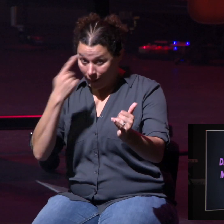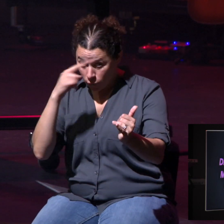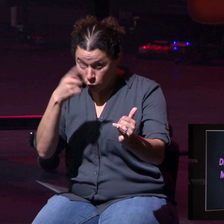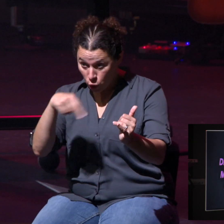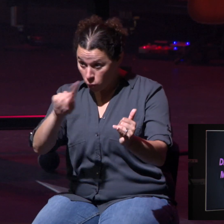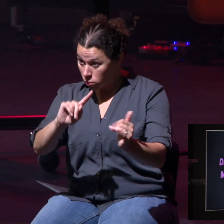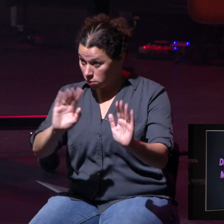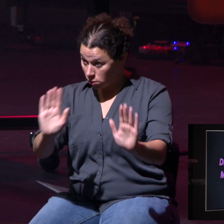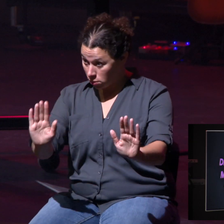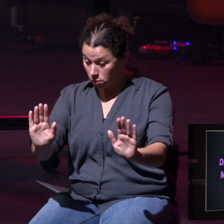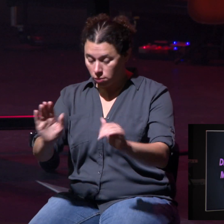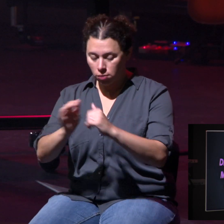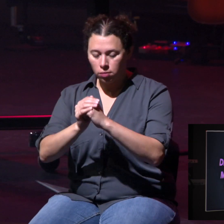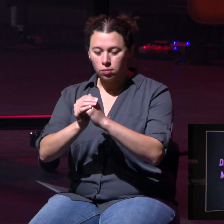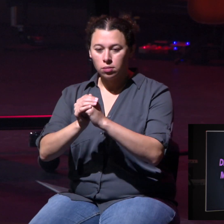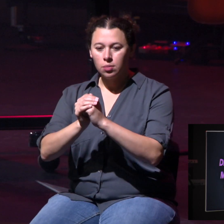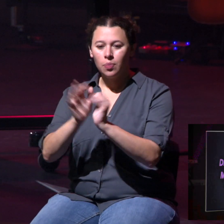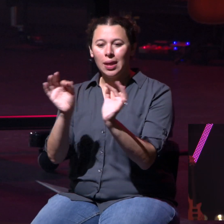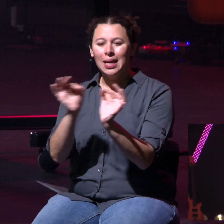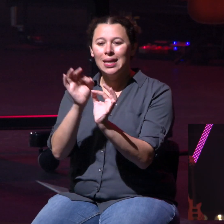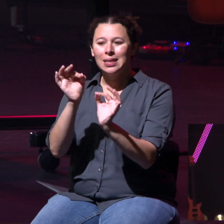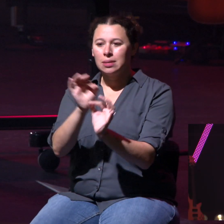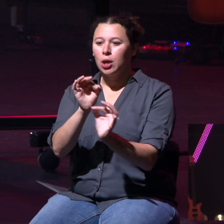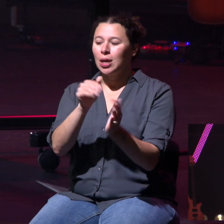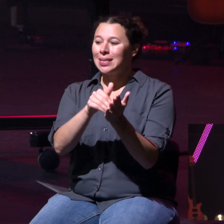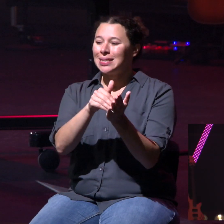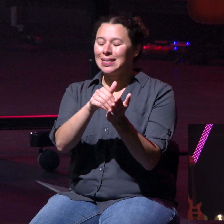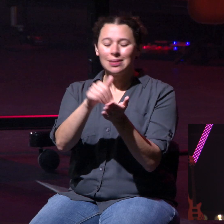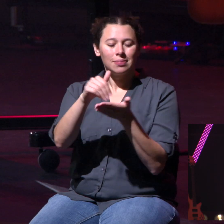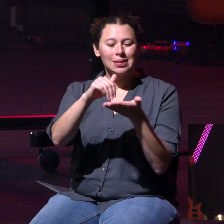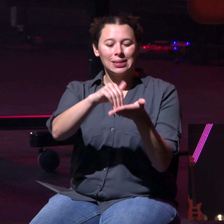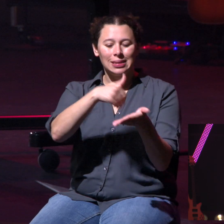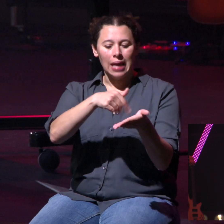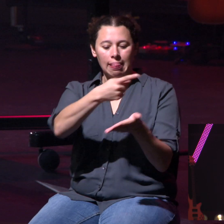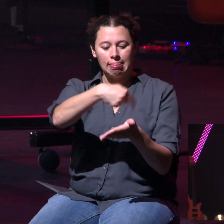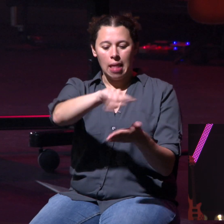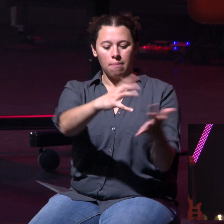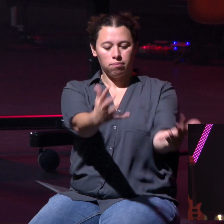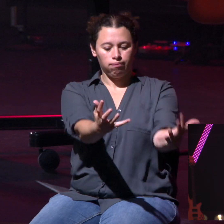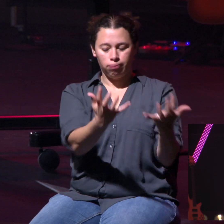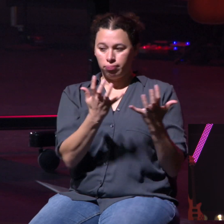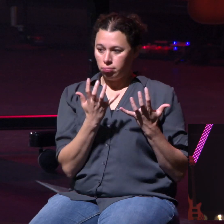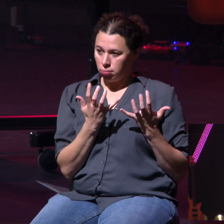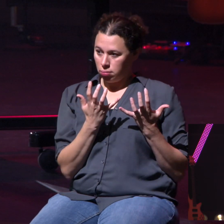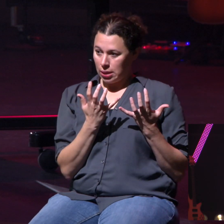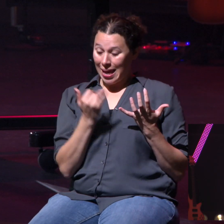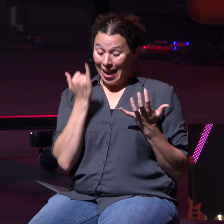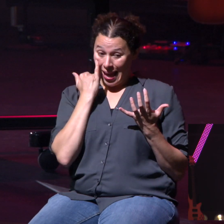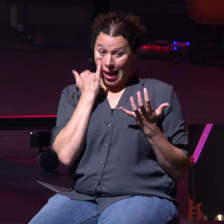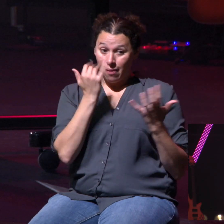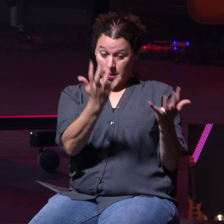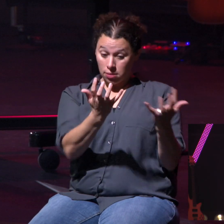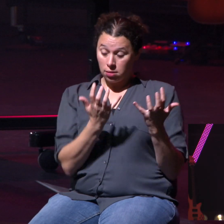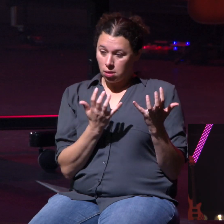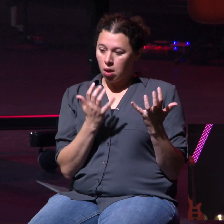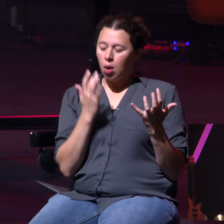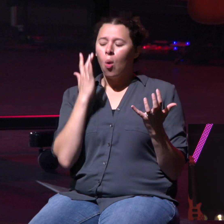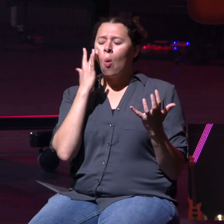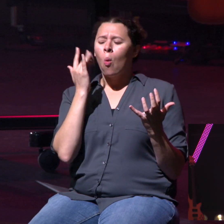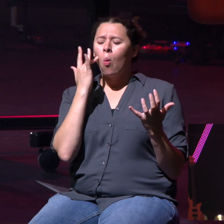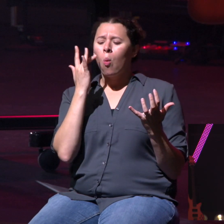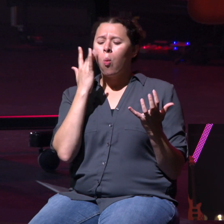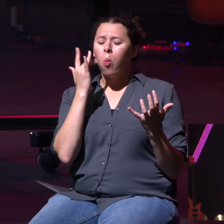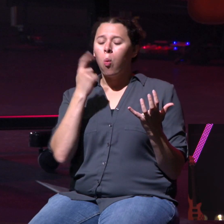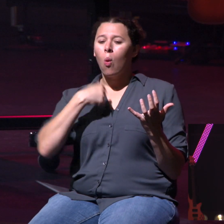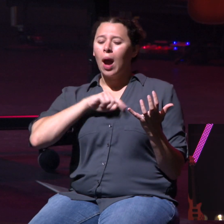Spirit send them to us? If so, why are we sending them away? This